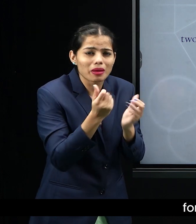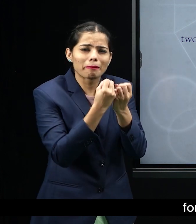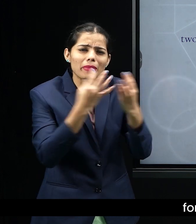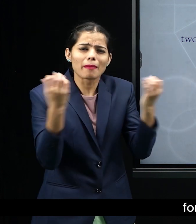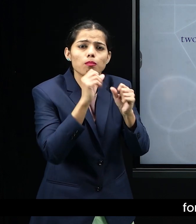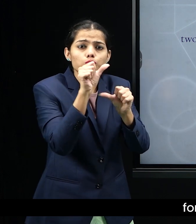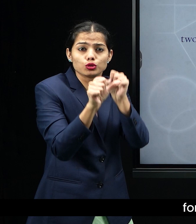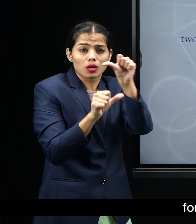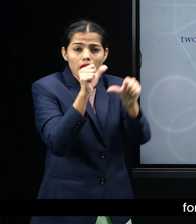rational number.